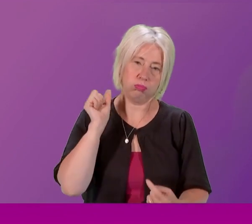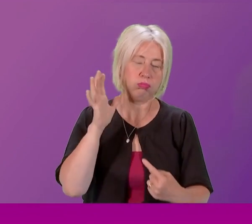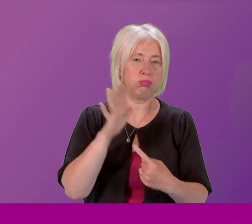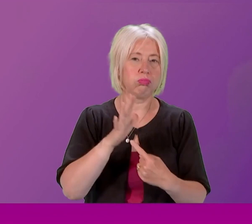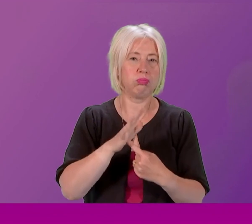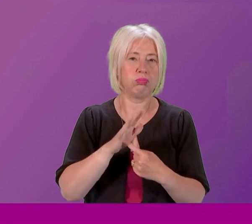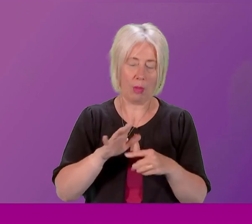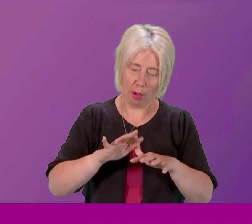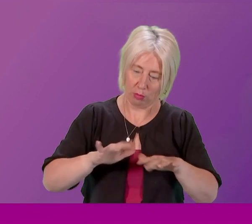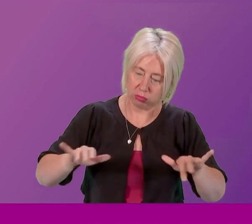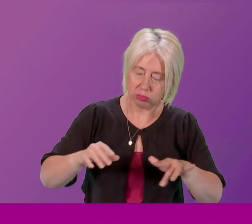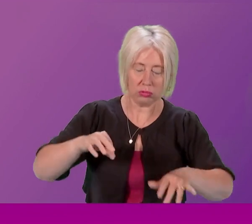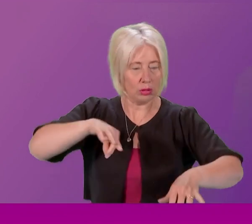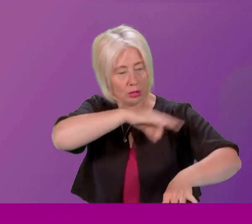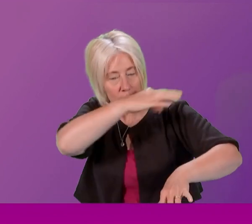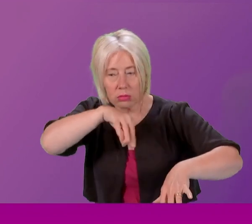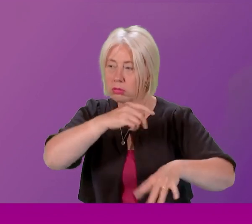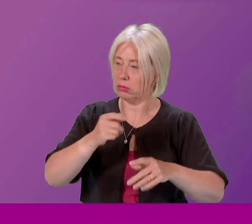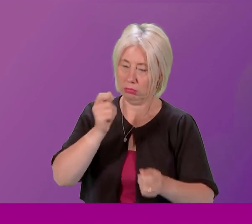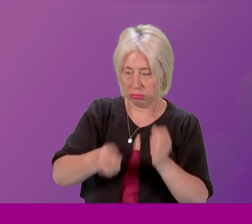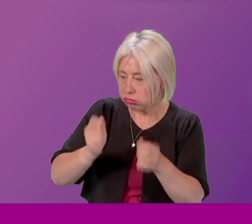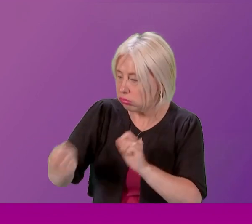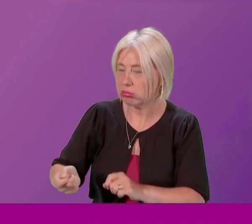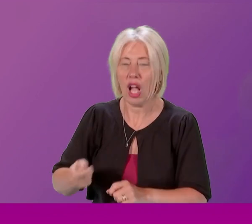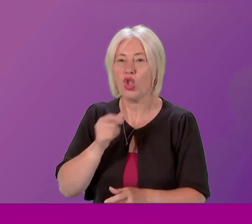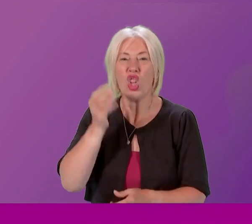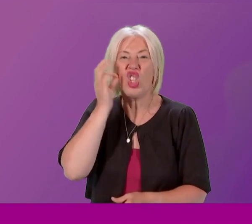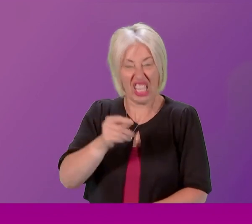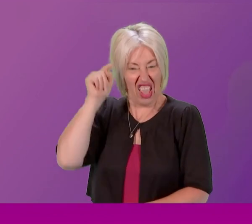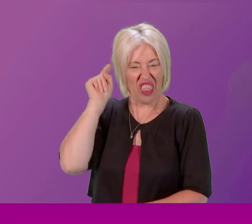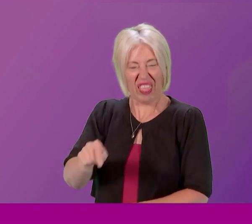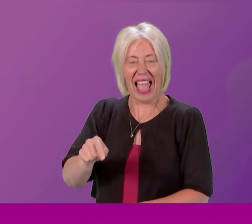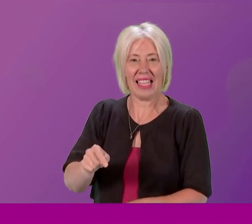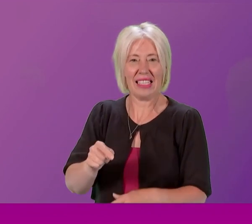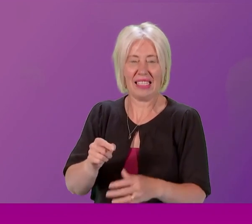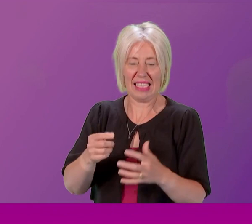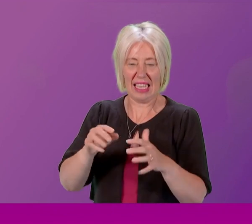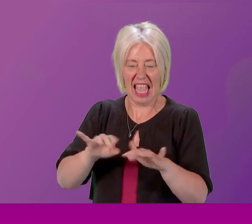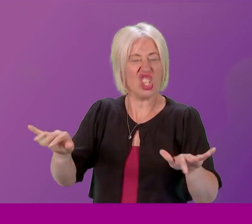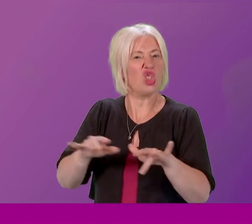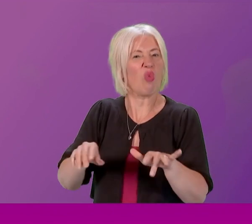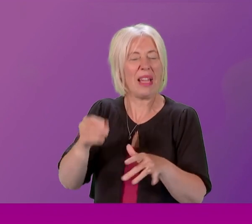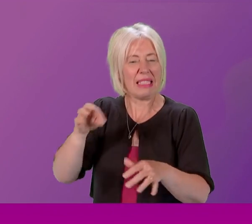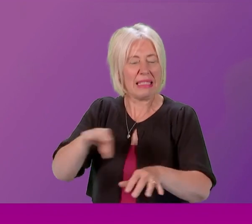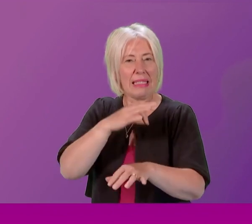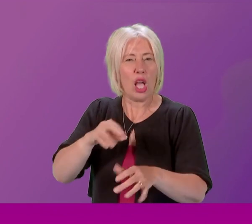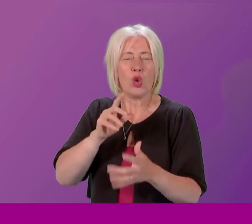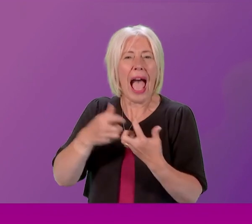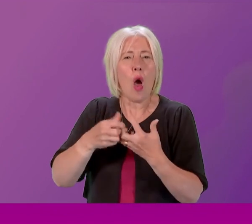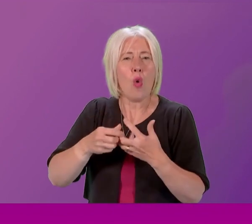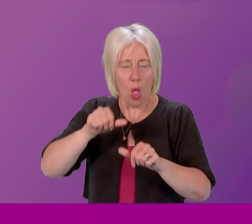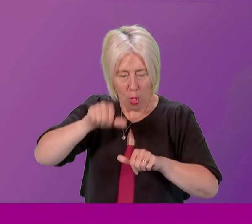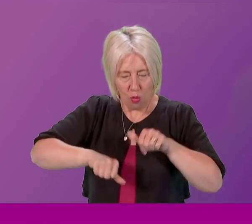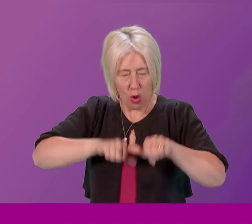an instrument that isn't just all about performing that instrument. So what is the process of learning a